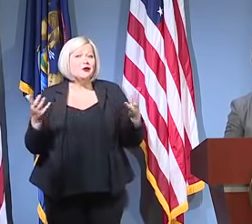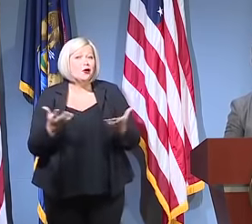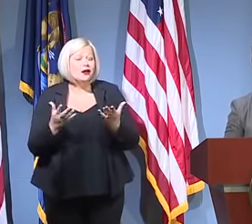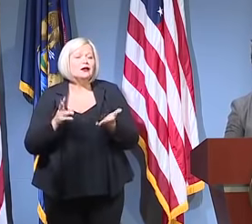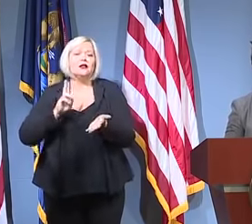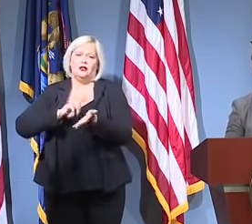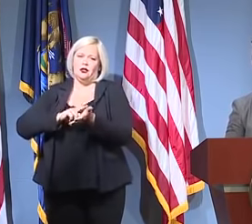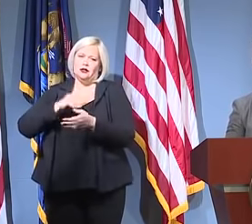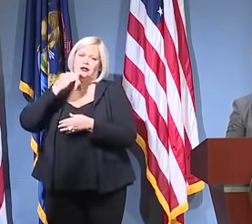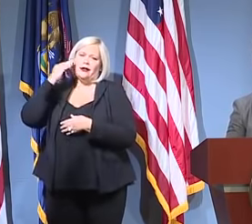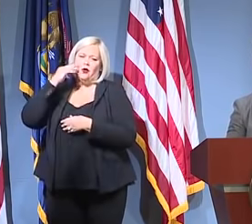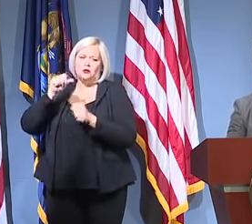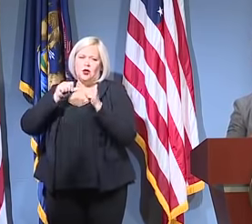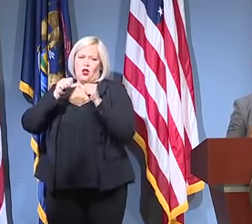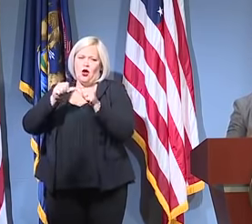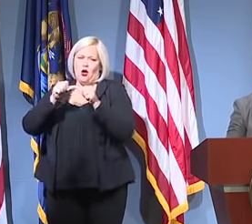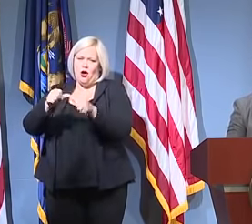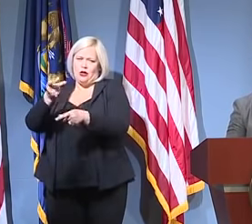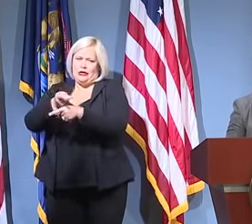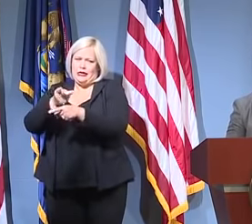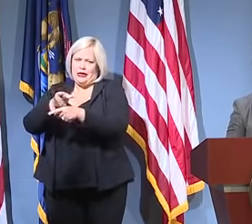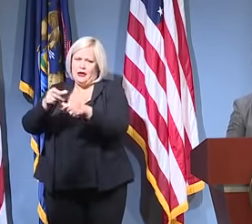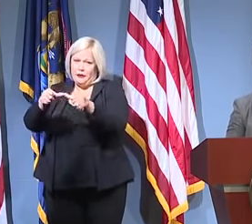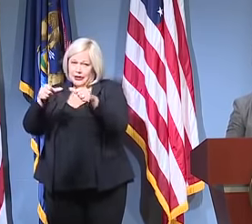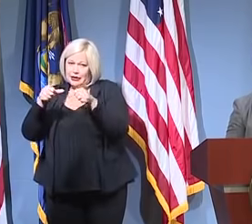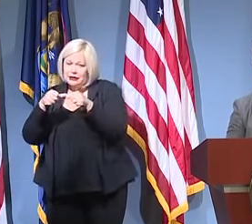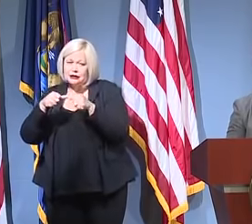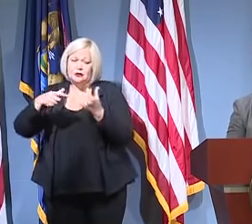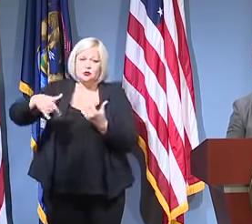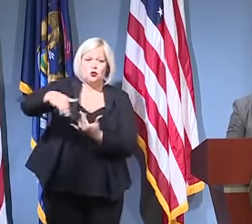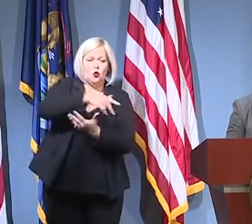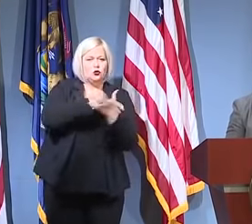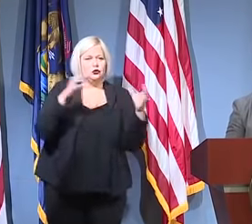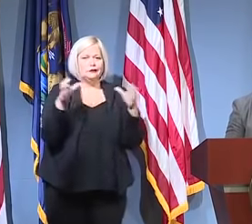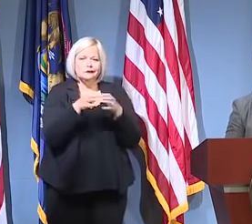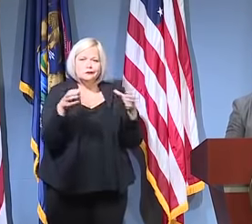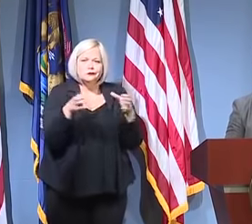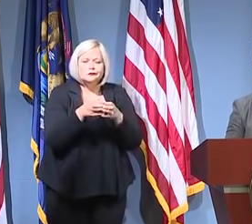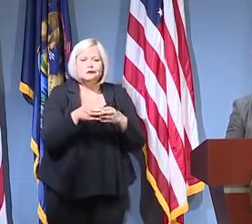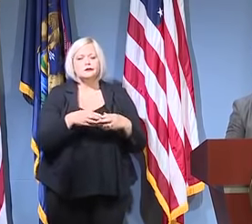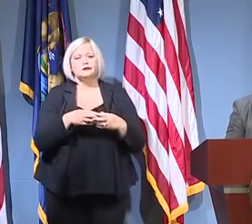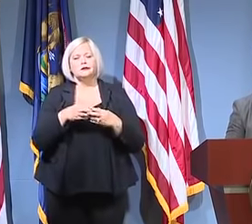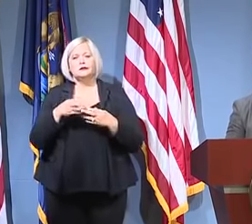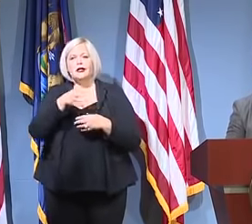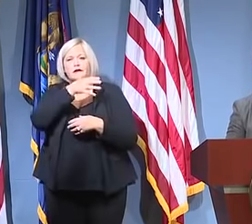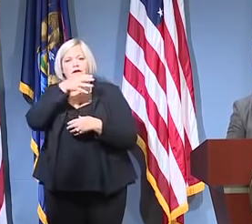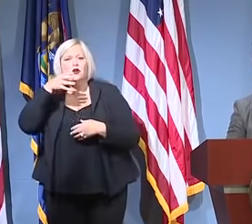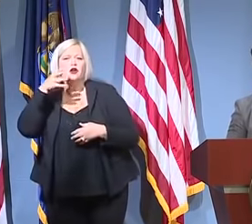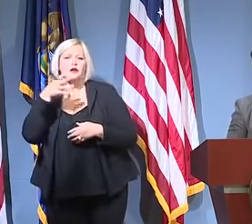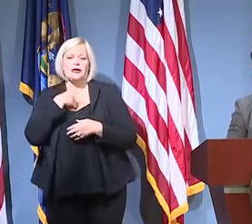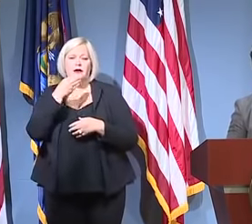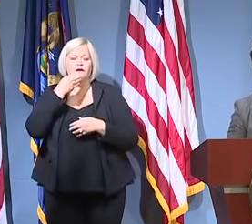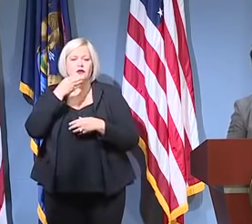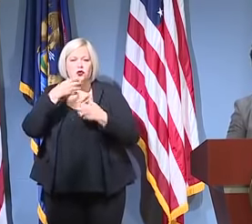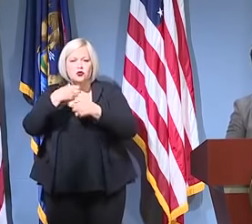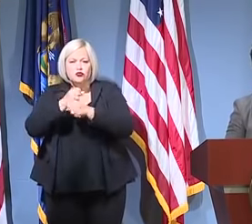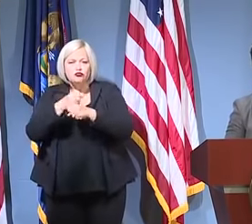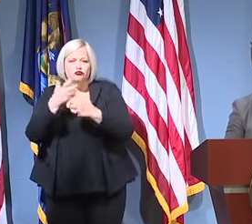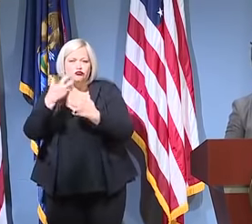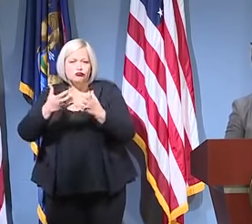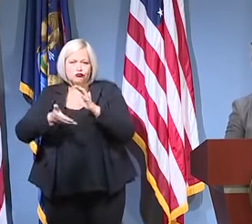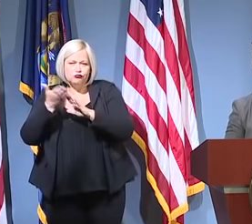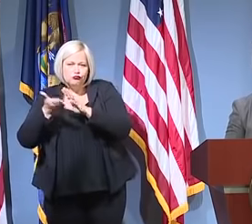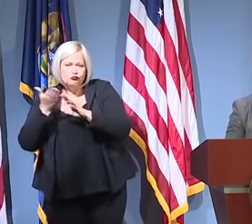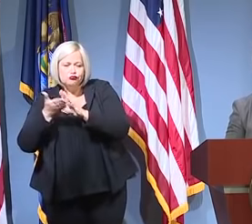nursing and long-term care facilities, social gatherings, agricultural and food processing facilities, child